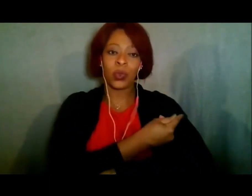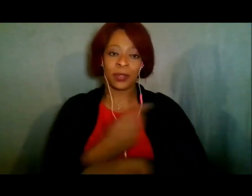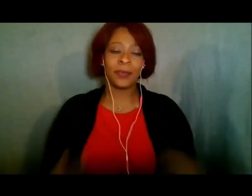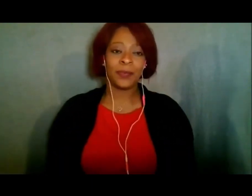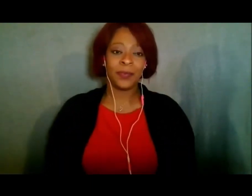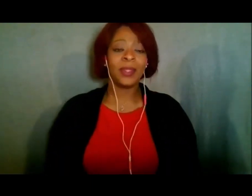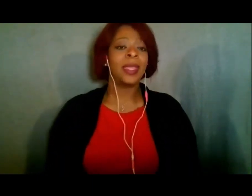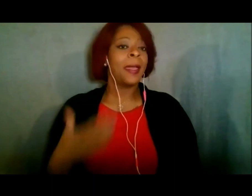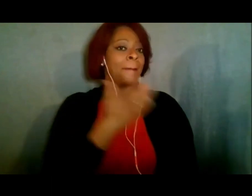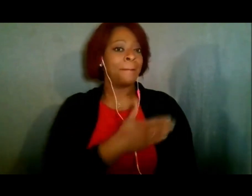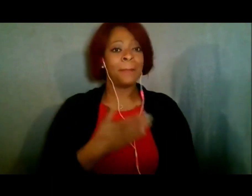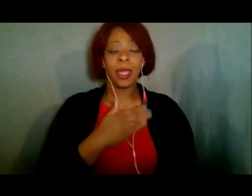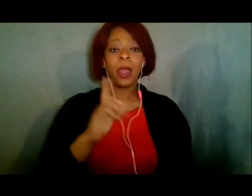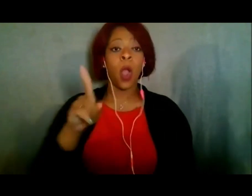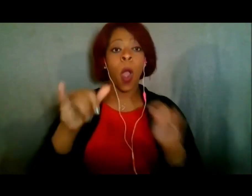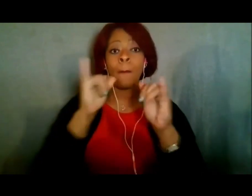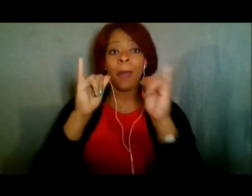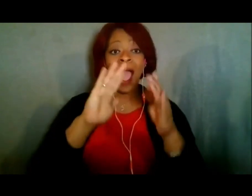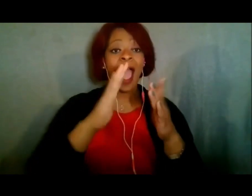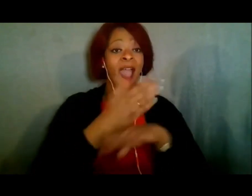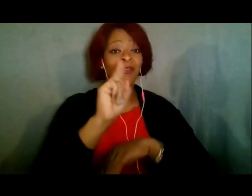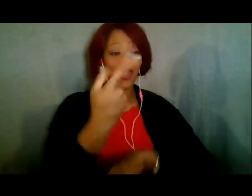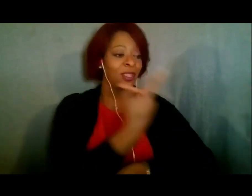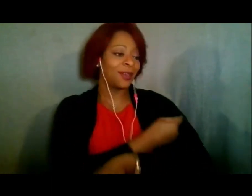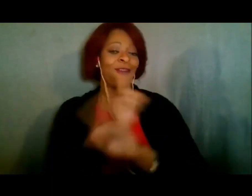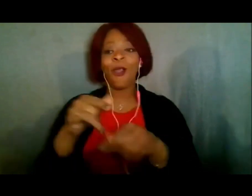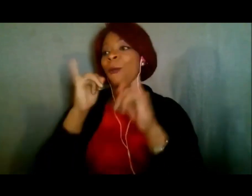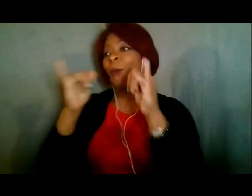So please don't go to the bars after your 1st dose.